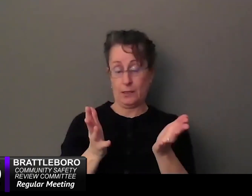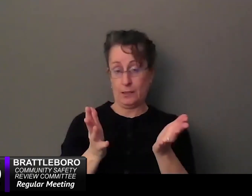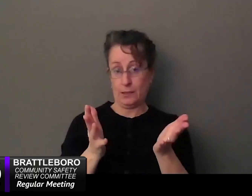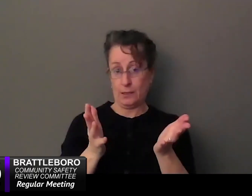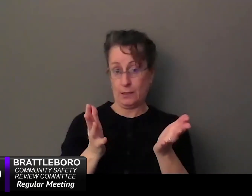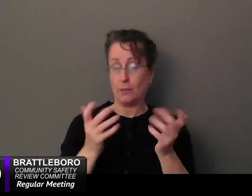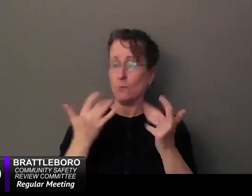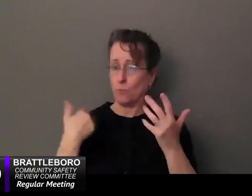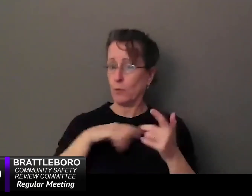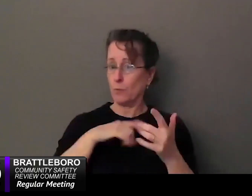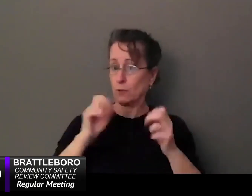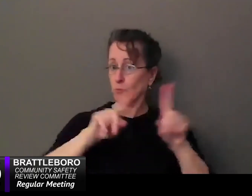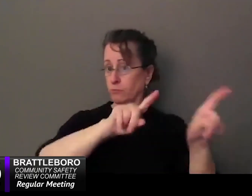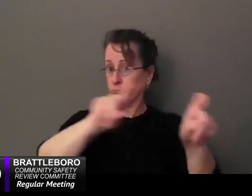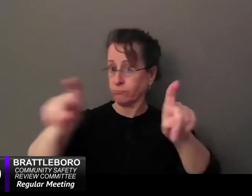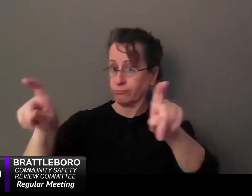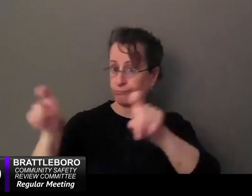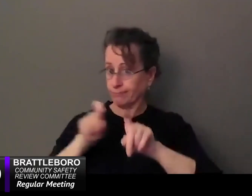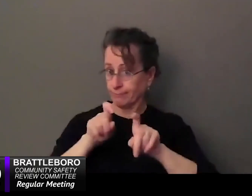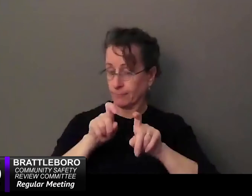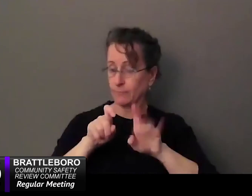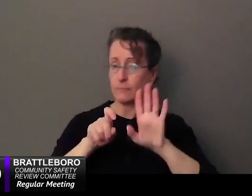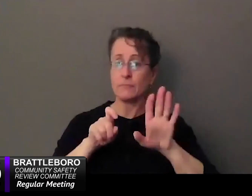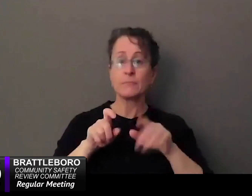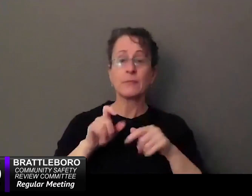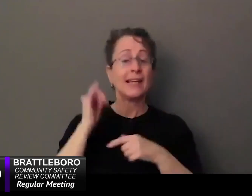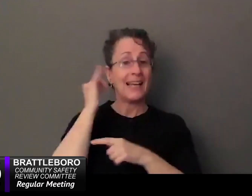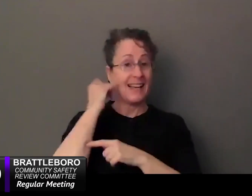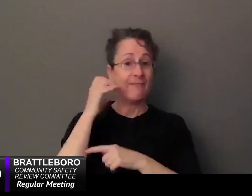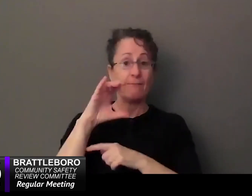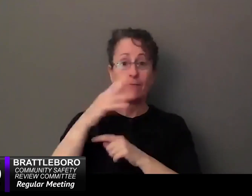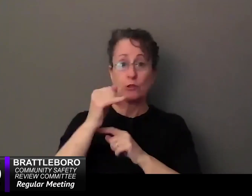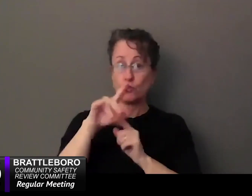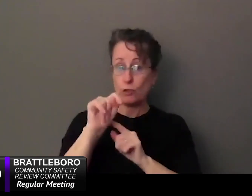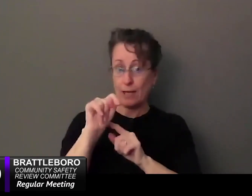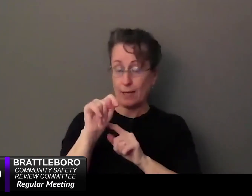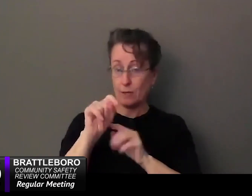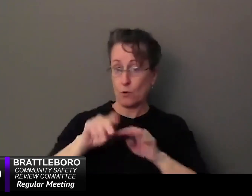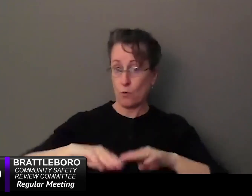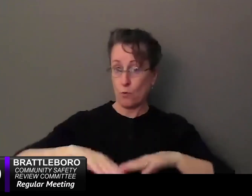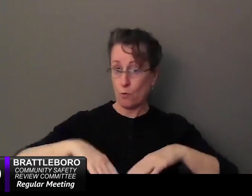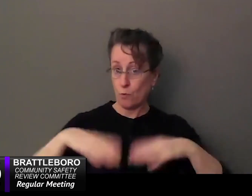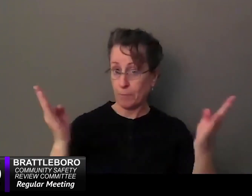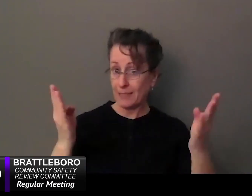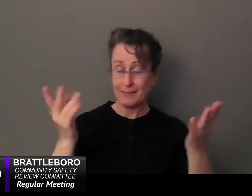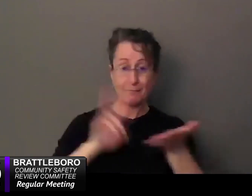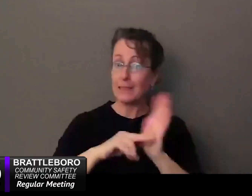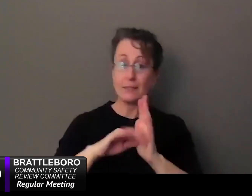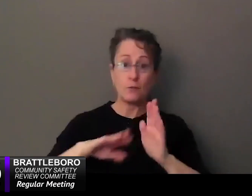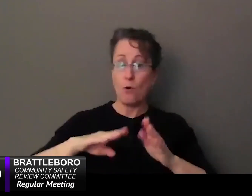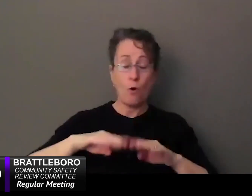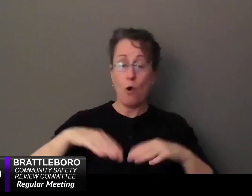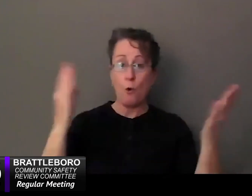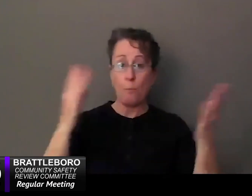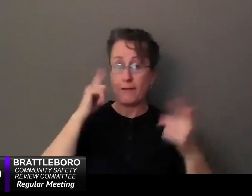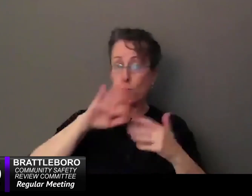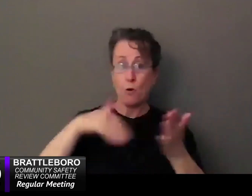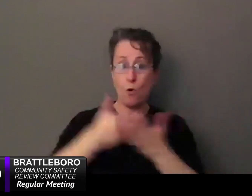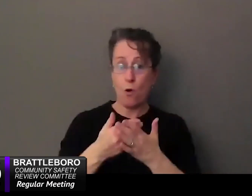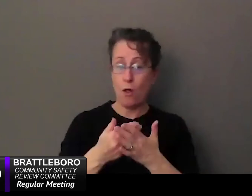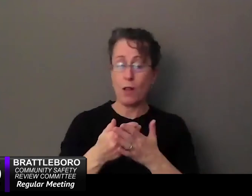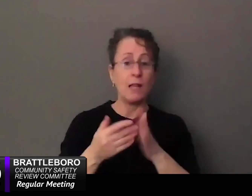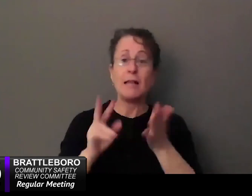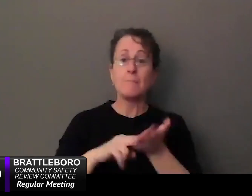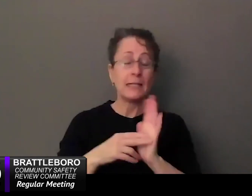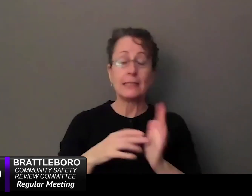about the chat, because that opens the chat up. I think the only option is basically for everyone. That includes all the people who are not in the committee